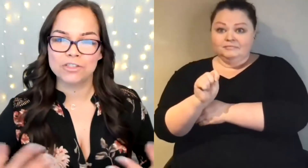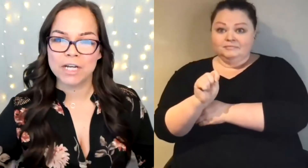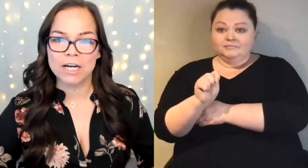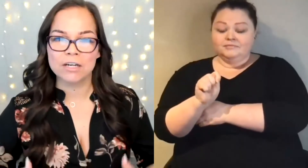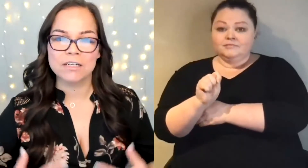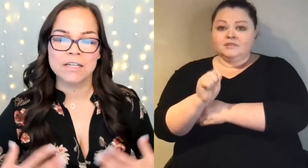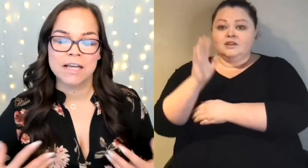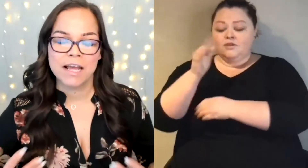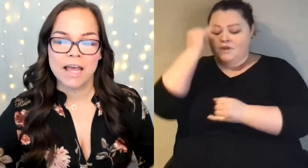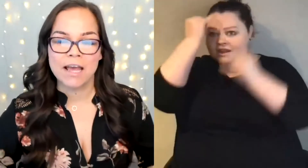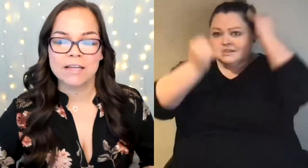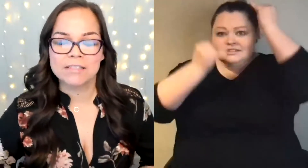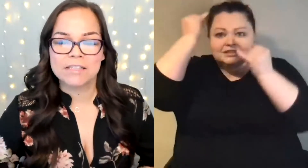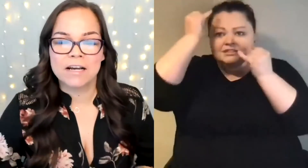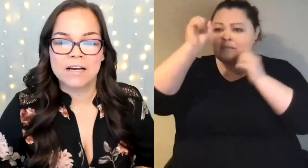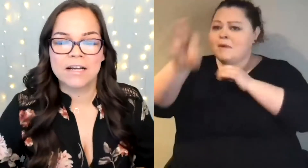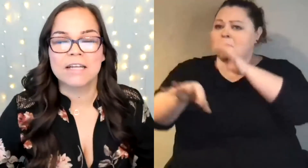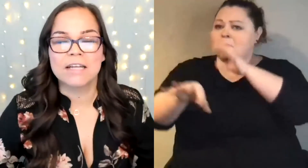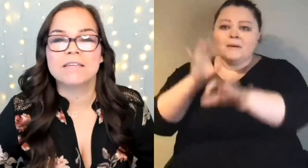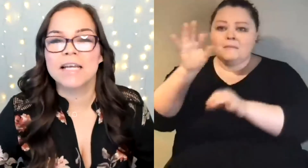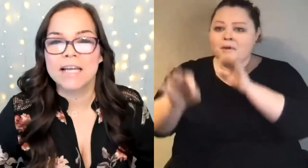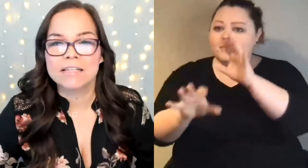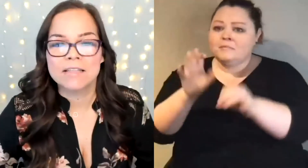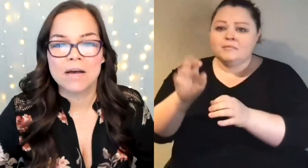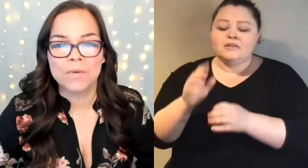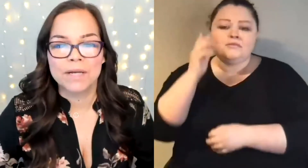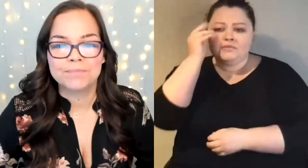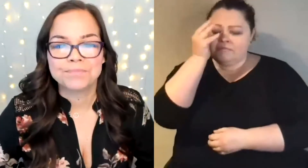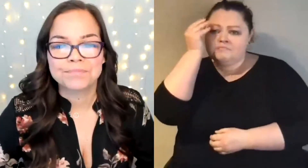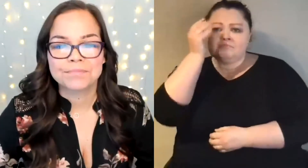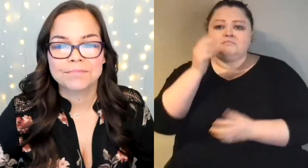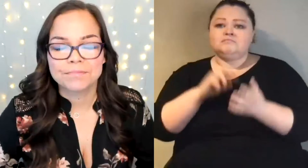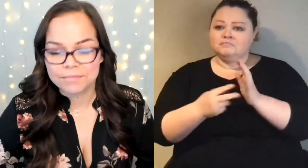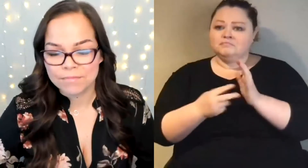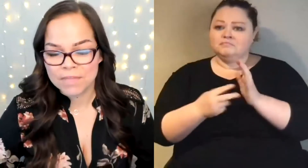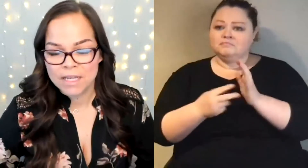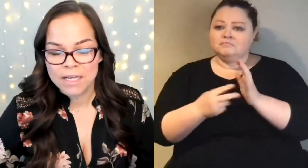ideas shared and connect that way.